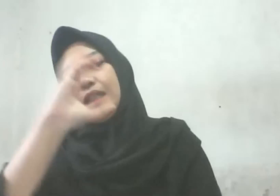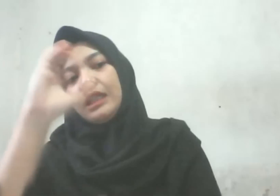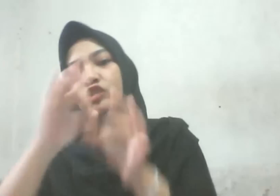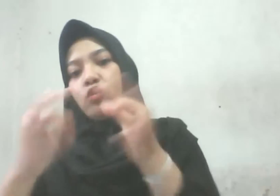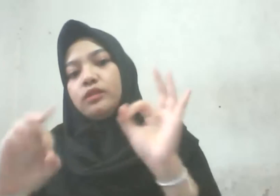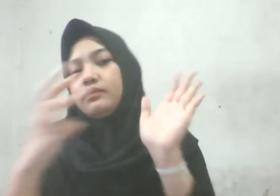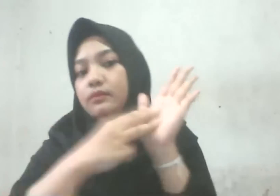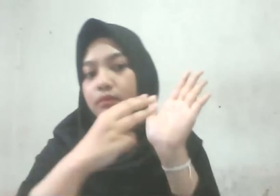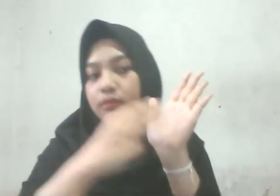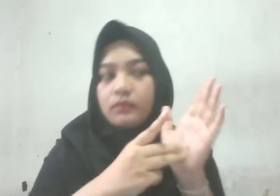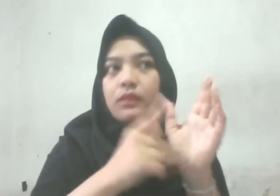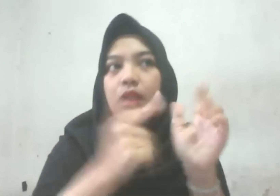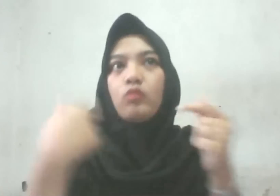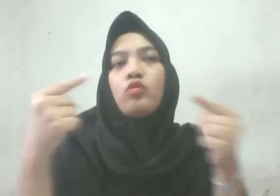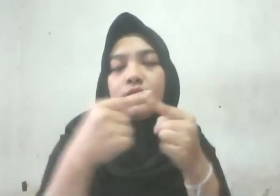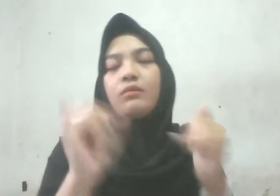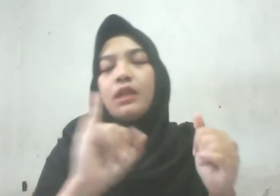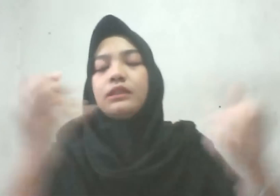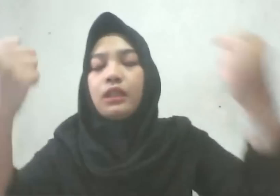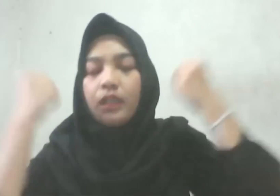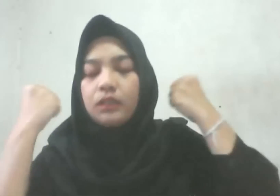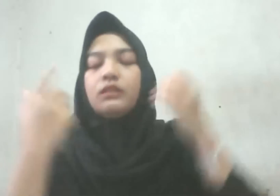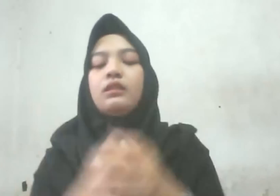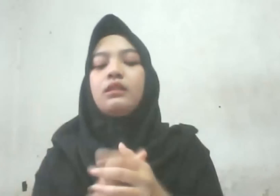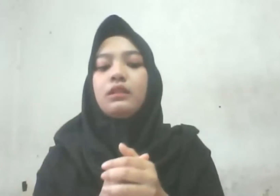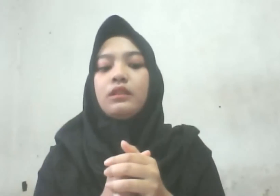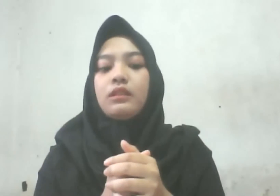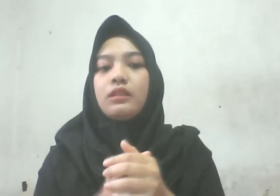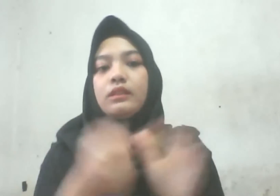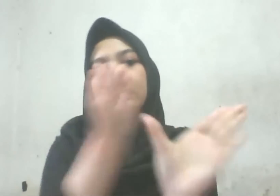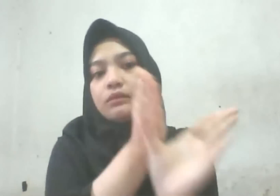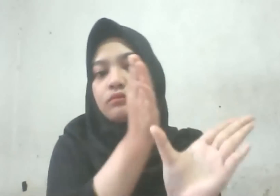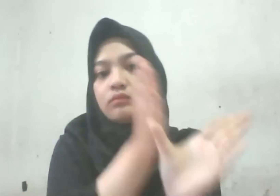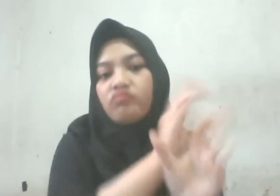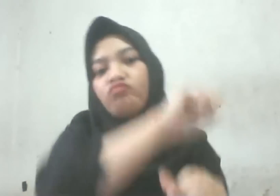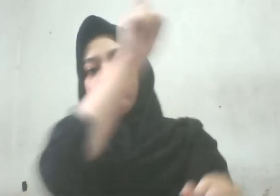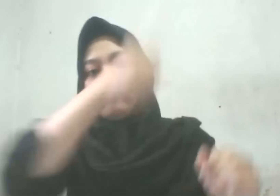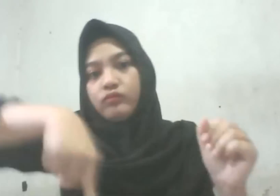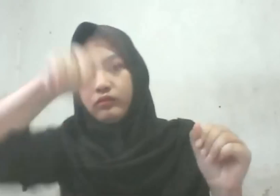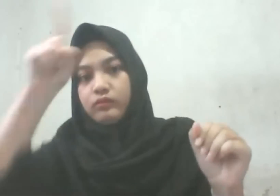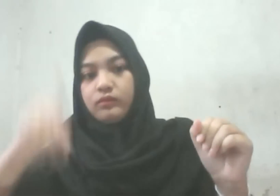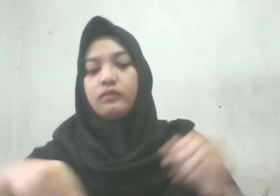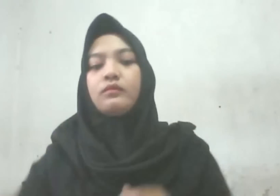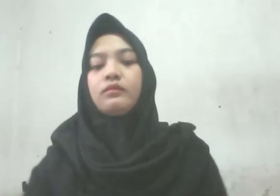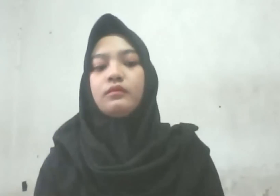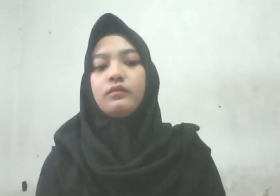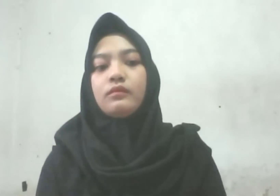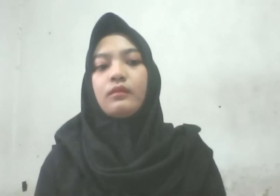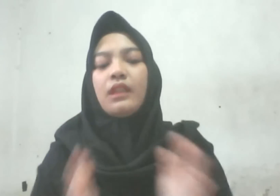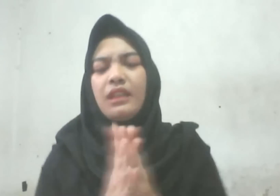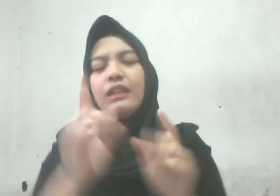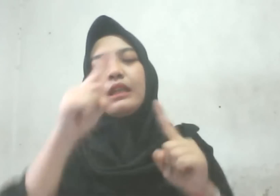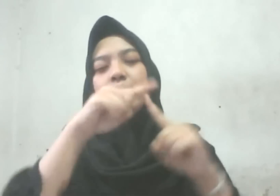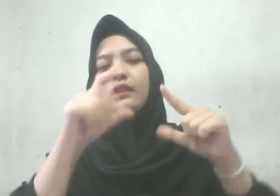a medical condition, a psychological flaw. And these traditional